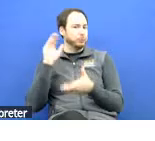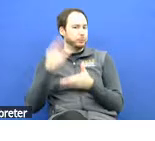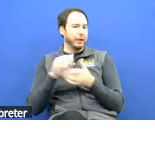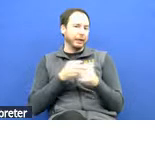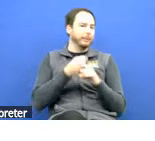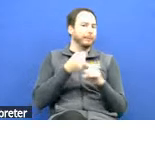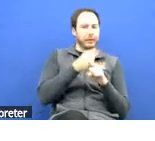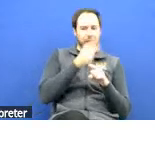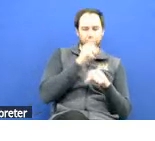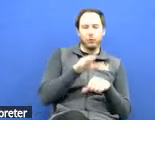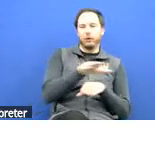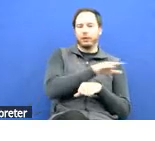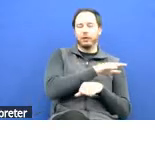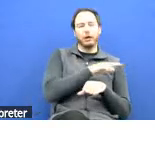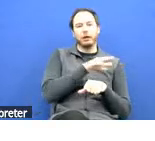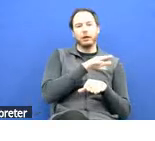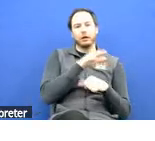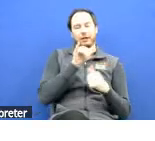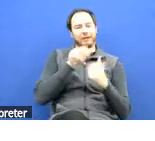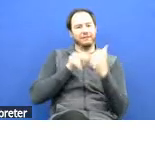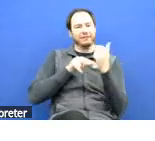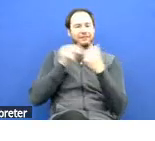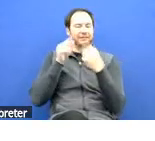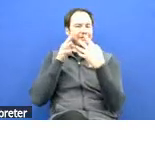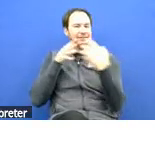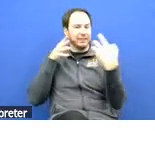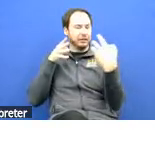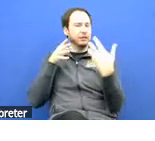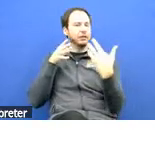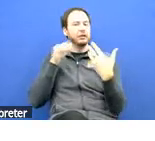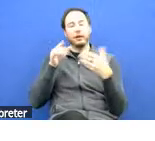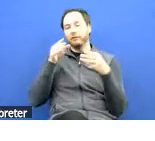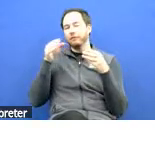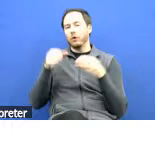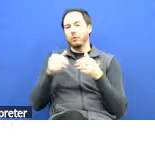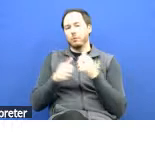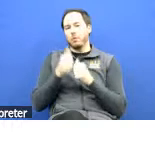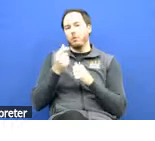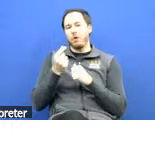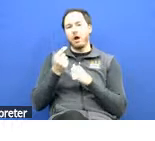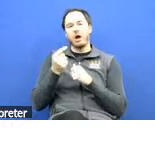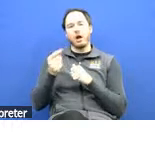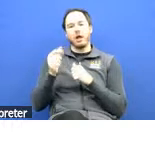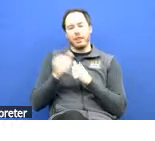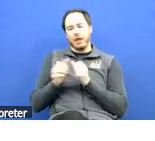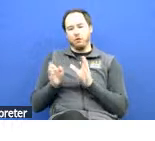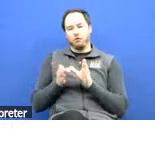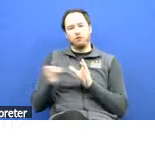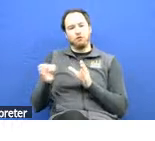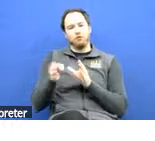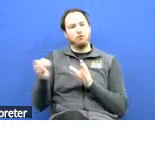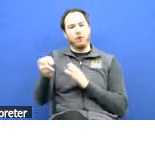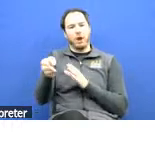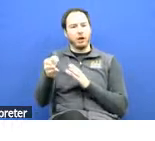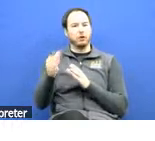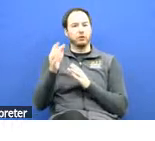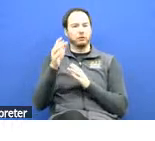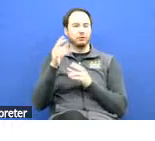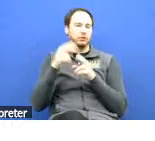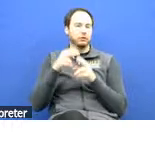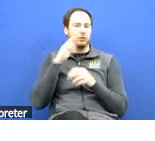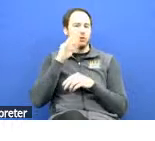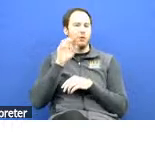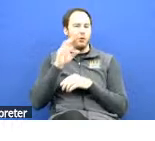with the facility. Now, that process really focuses on the route, the corridor, if you